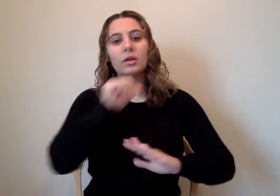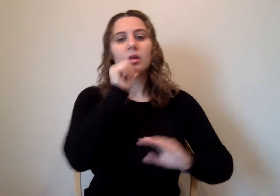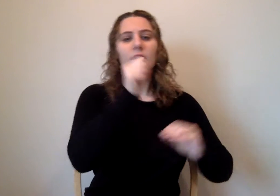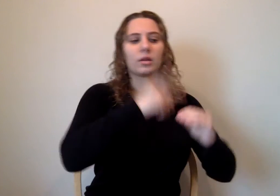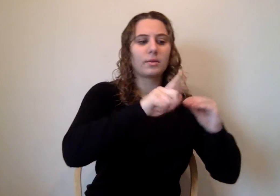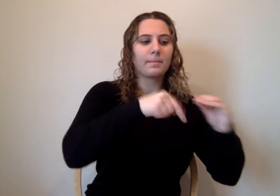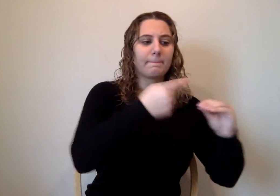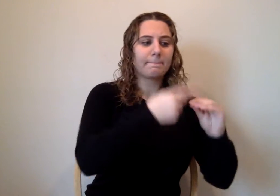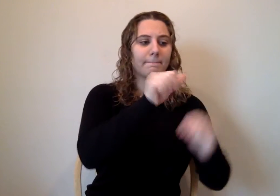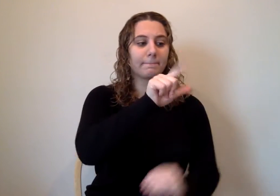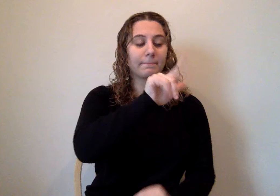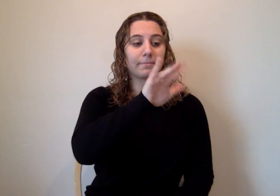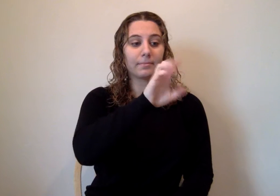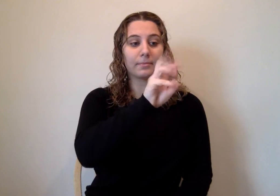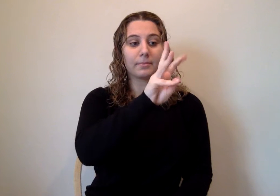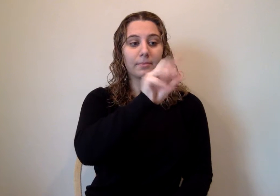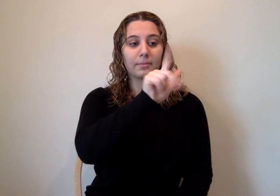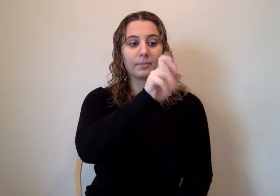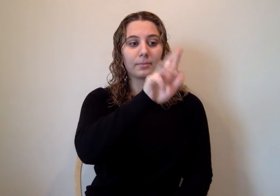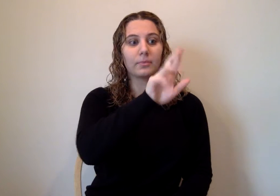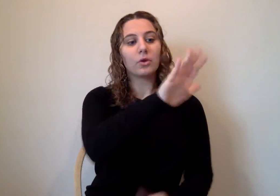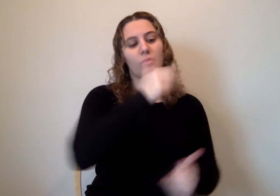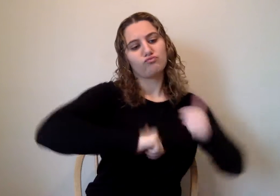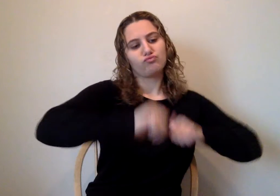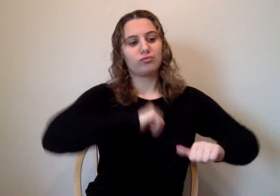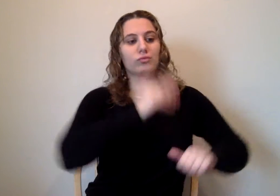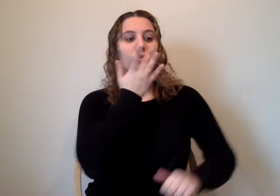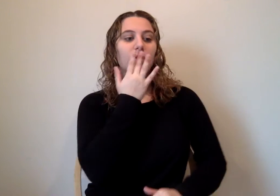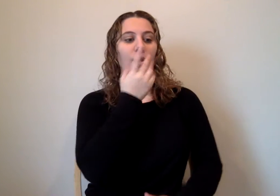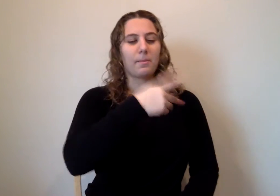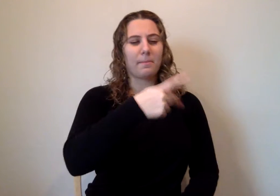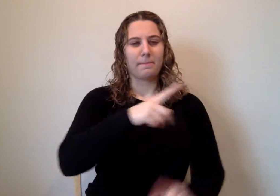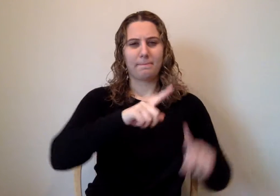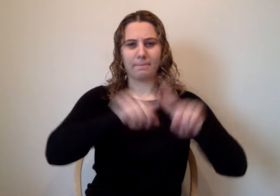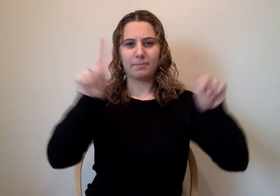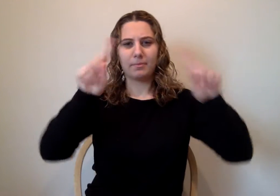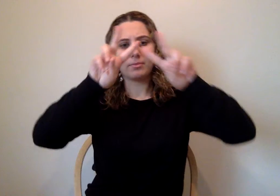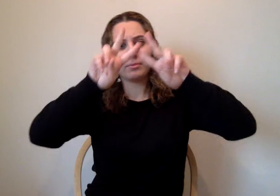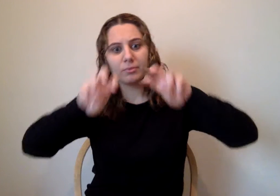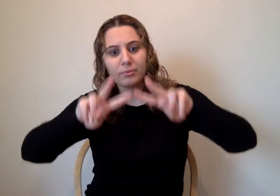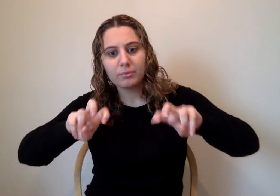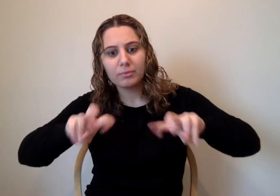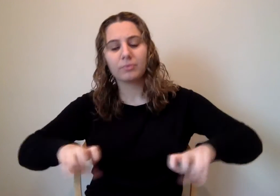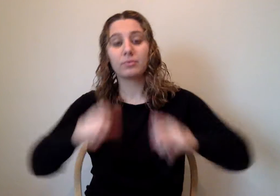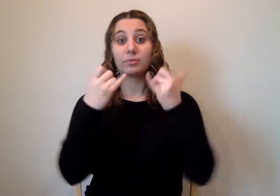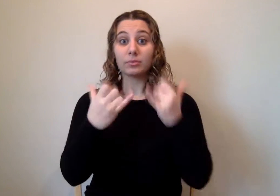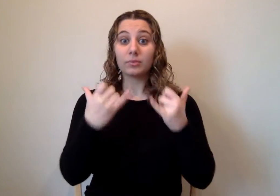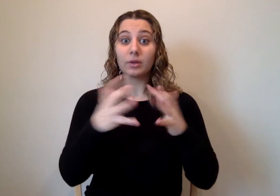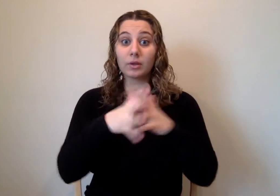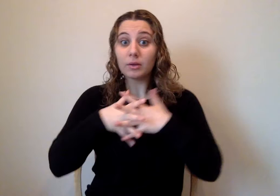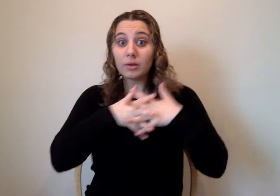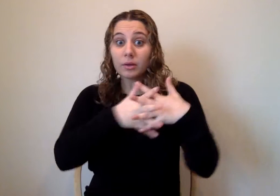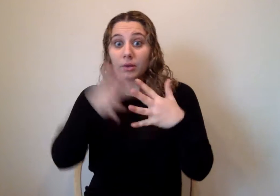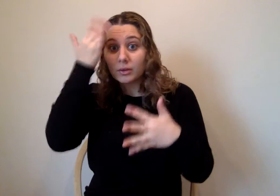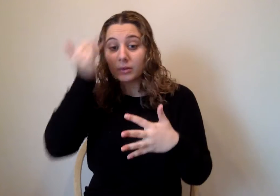was an evaluation of the red states and the blue states and why the United States is now so divided.